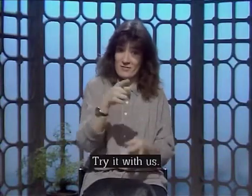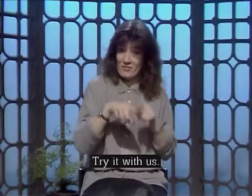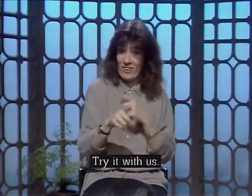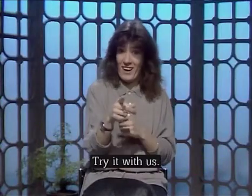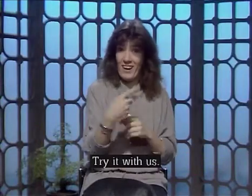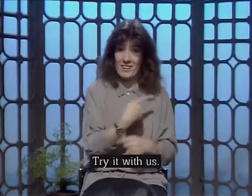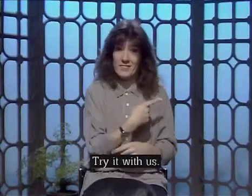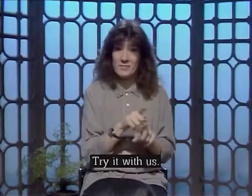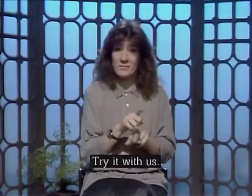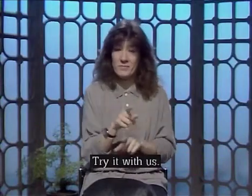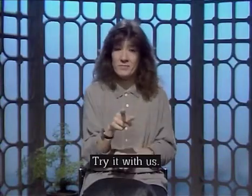Try it with us.